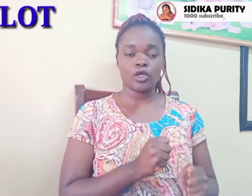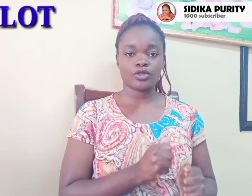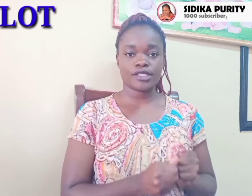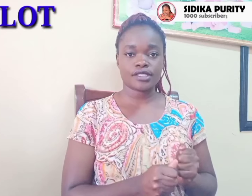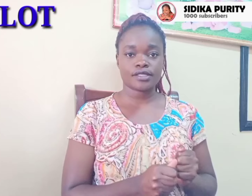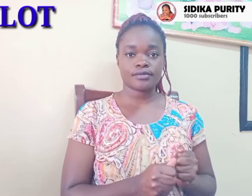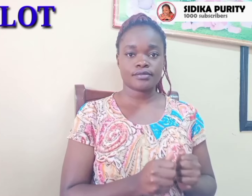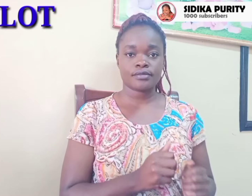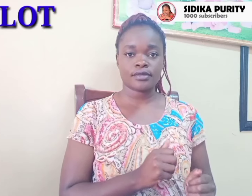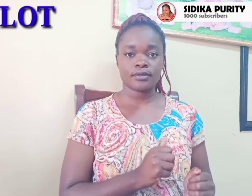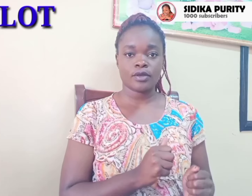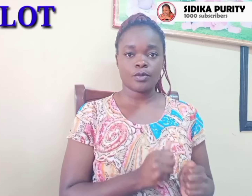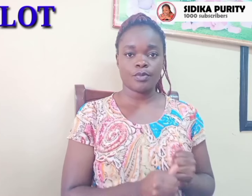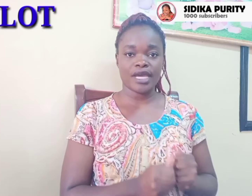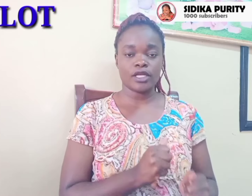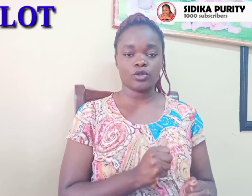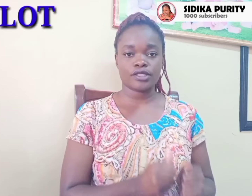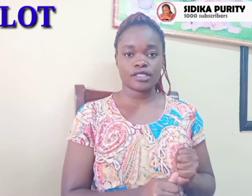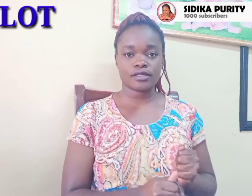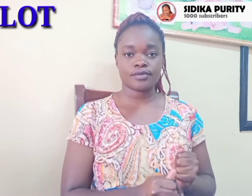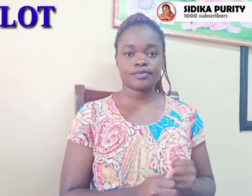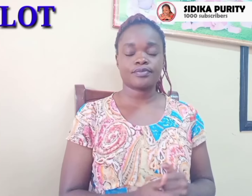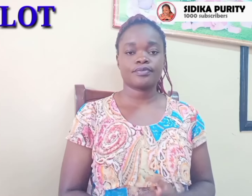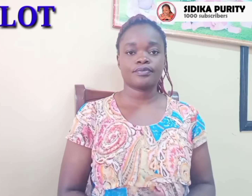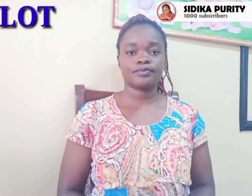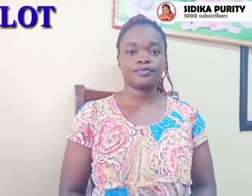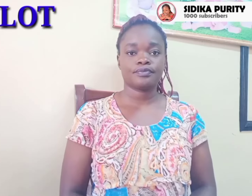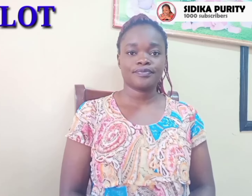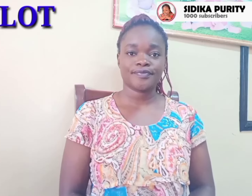pilot, pilot.